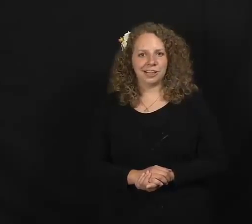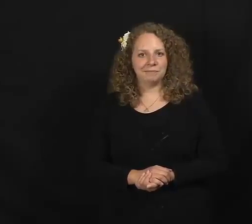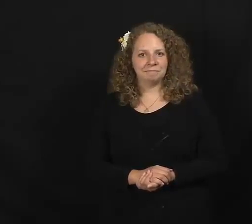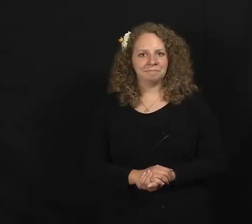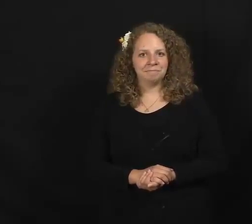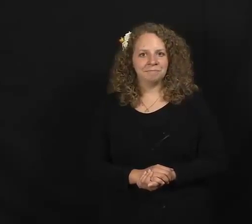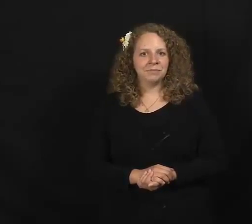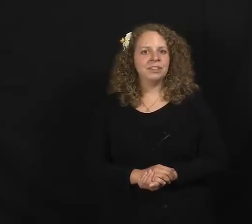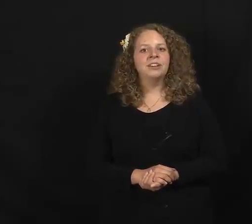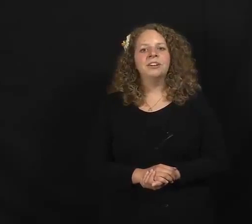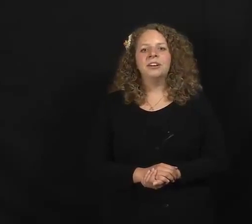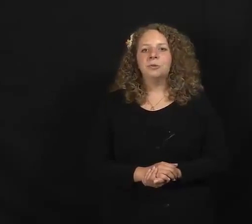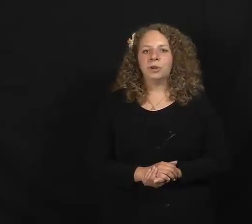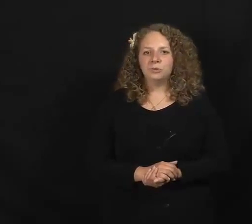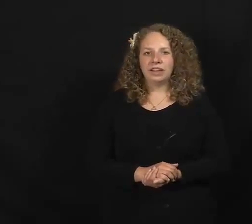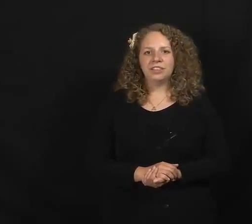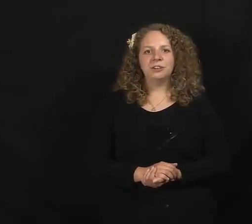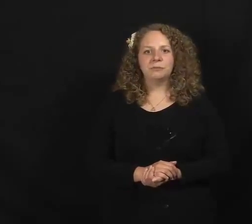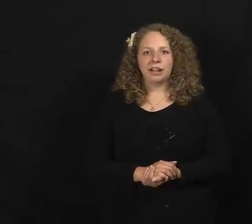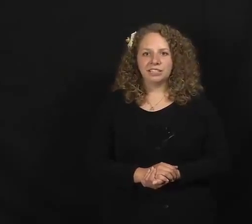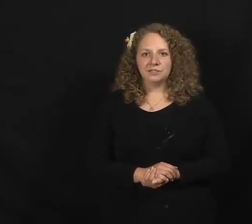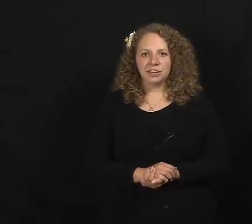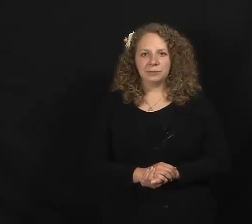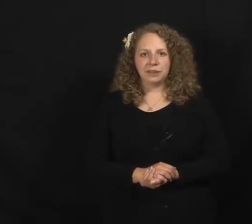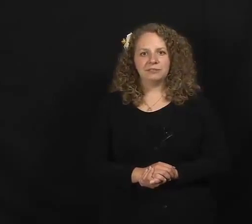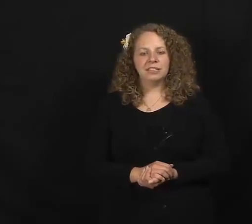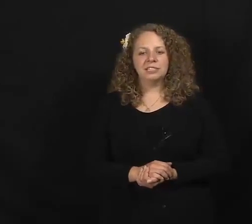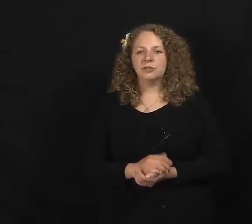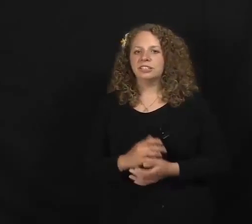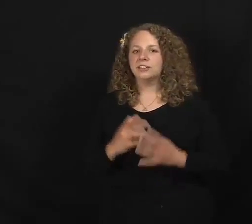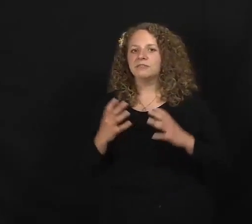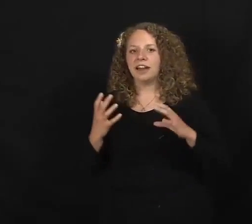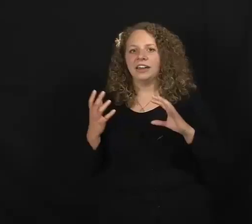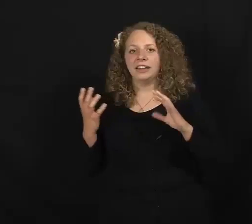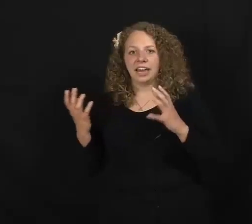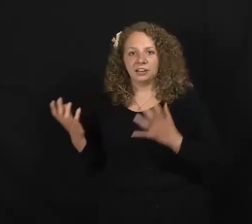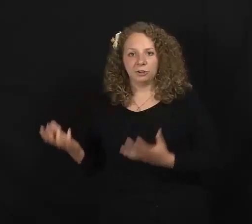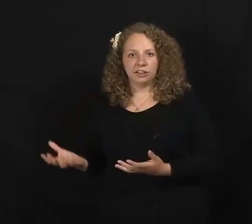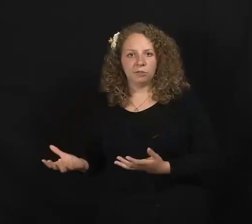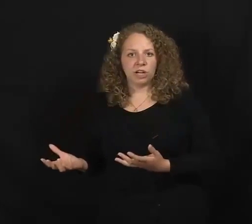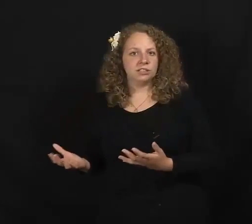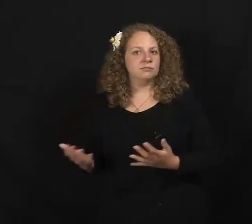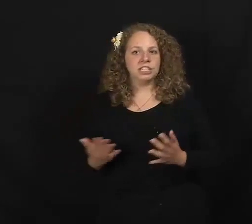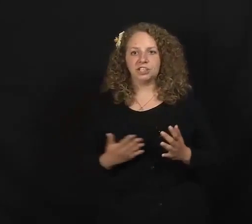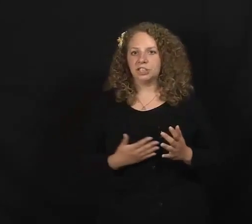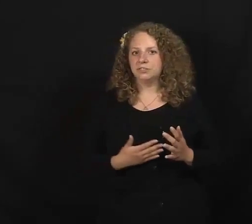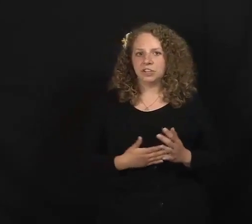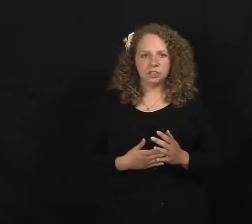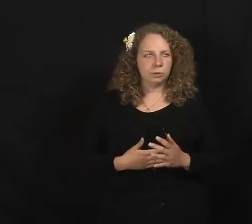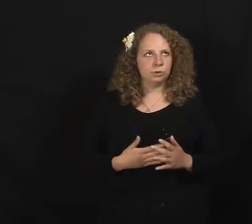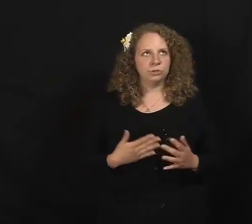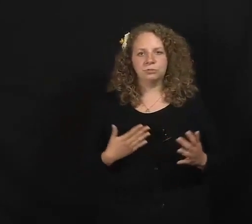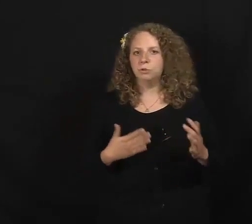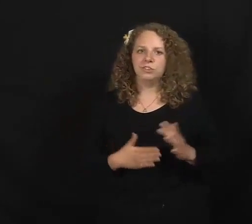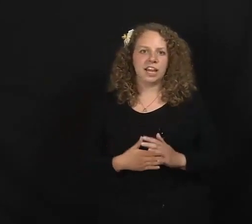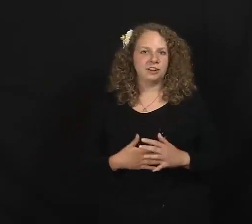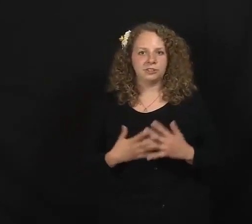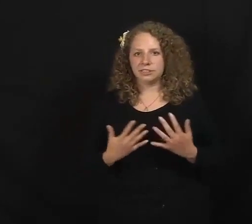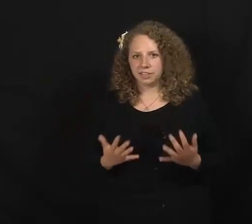downtime. One way that you can practice fingerspelling is to identify a category of words, such as vegetables, movie titles,